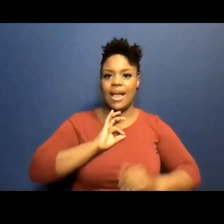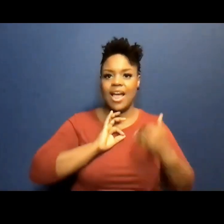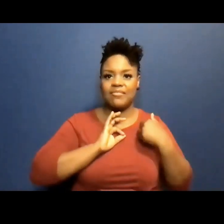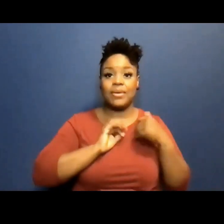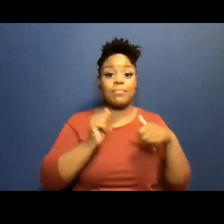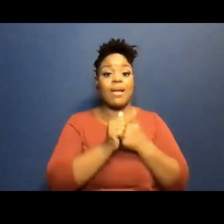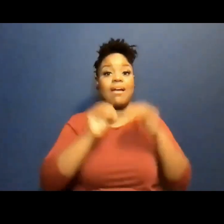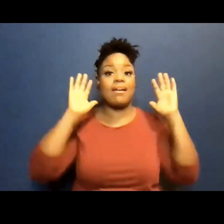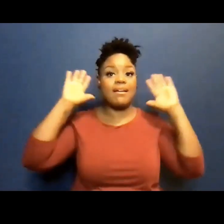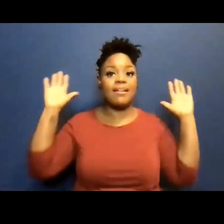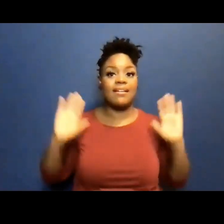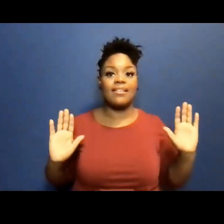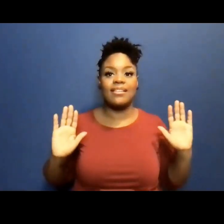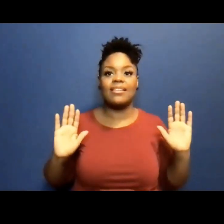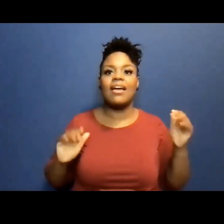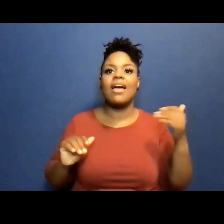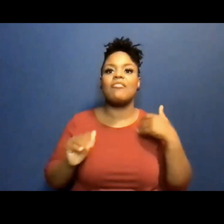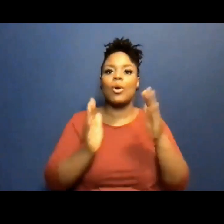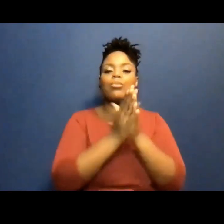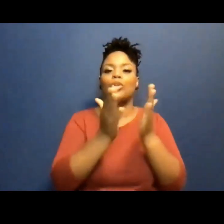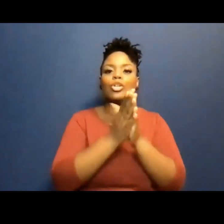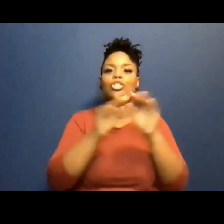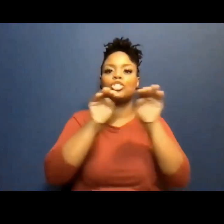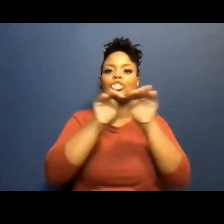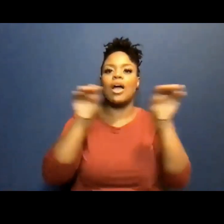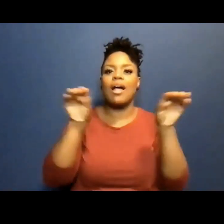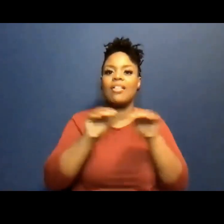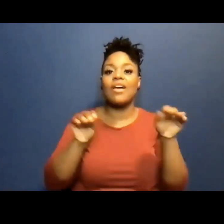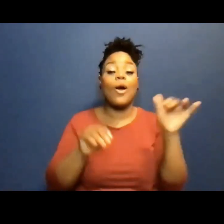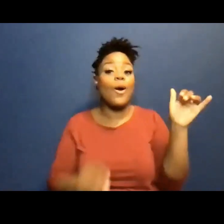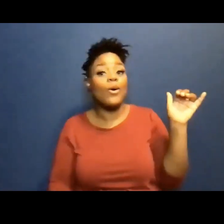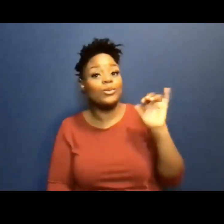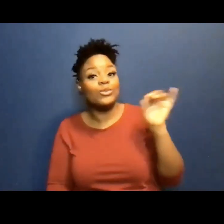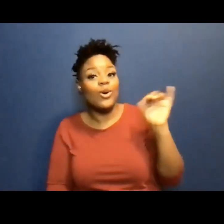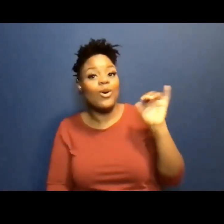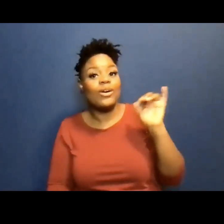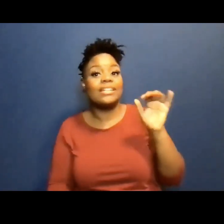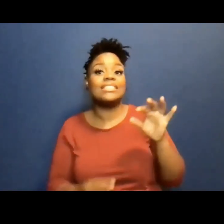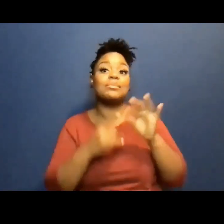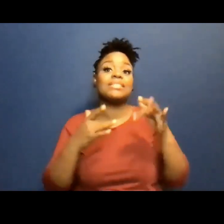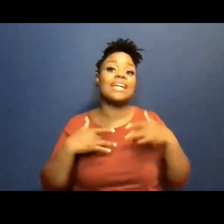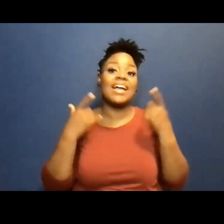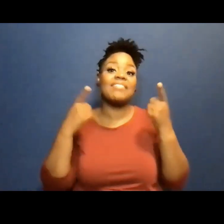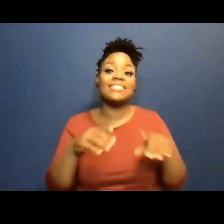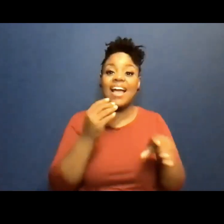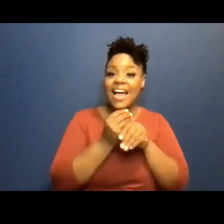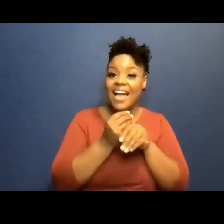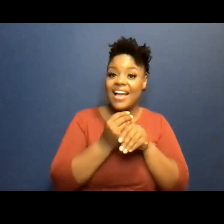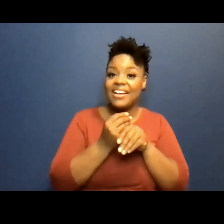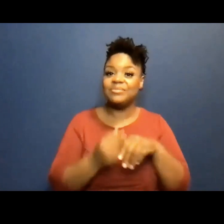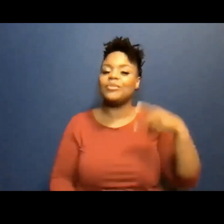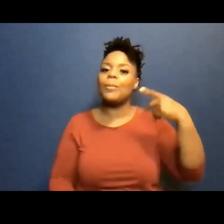have dressed up for tonight because guess what? It's Superfest. And we have an amazing group of panelists. Like I said, I'm going to